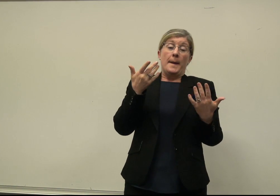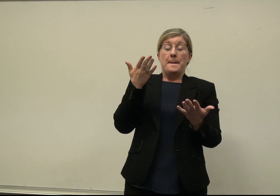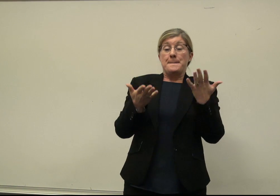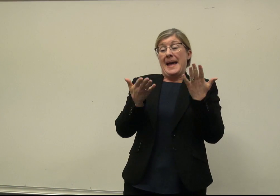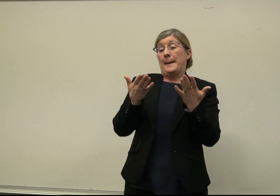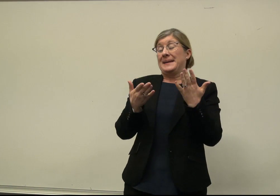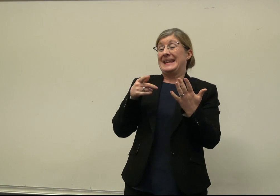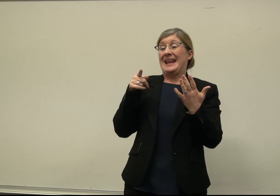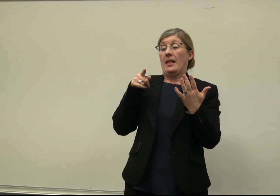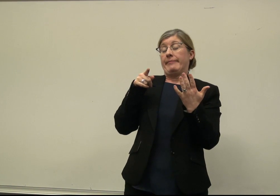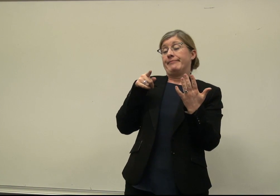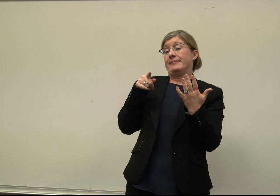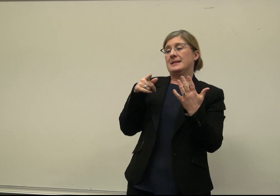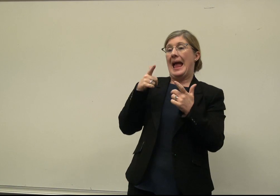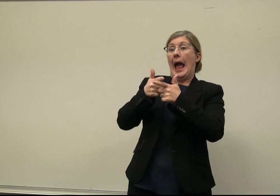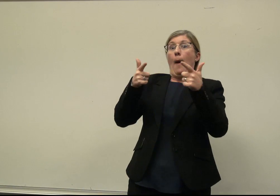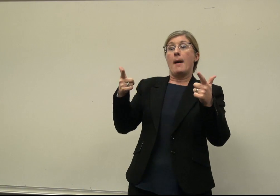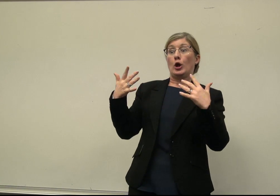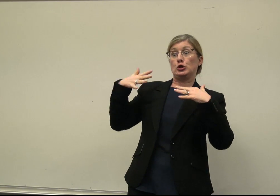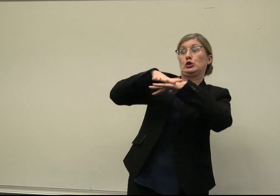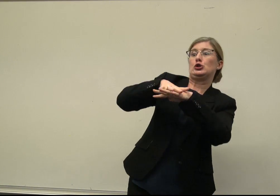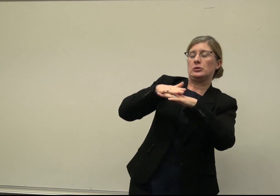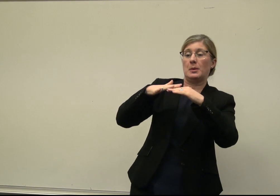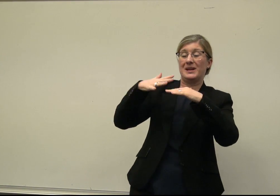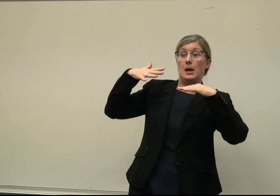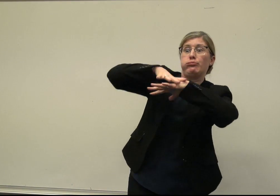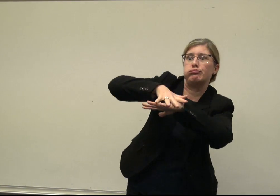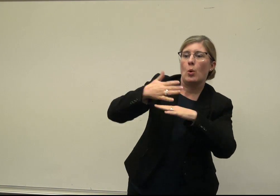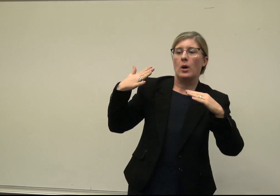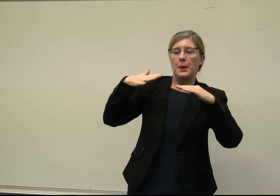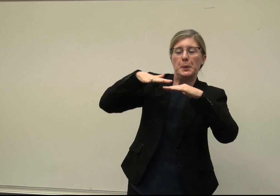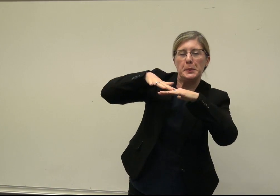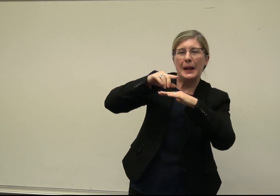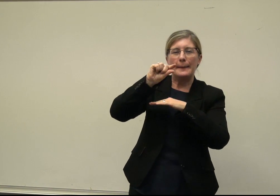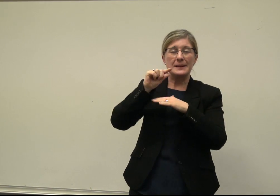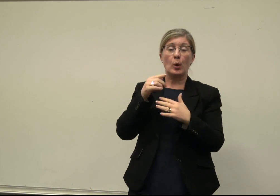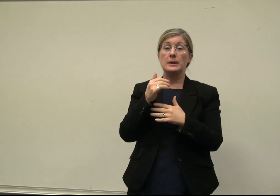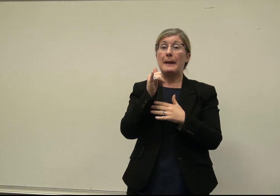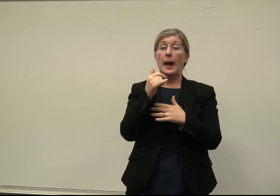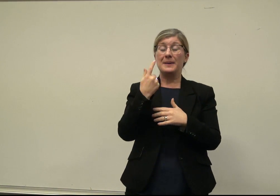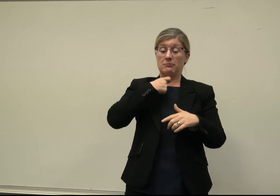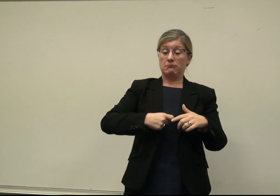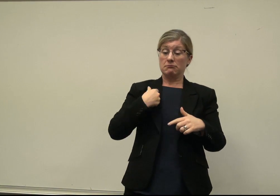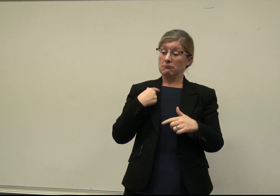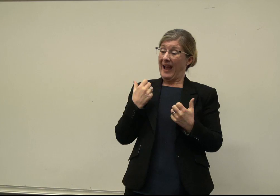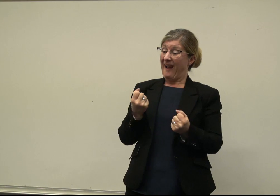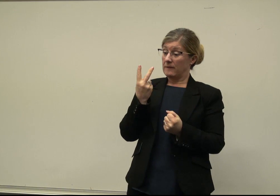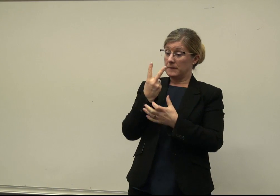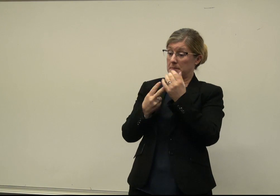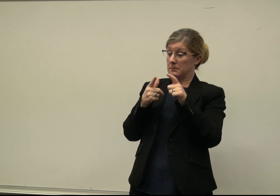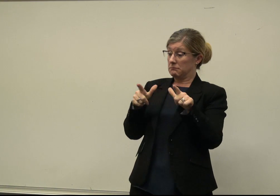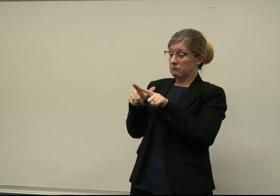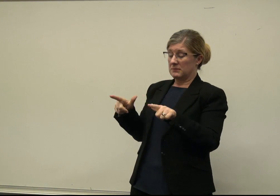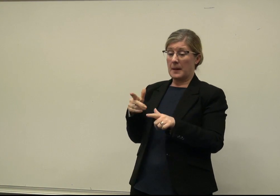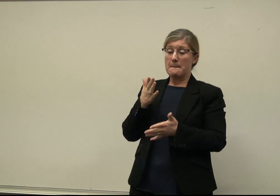really need to block out one of their languages when they're signing. They don't need to block out their